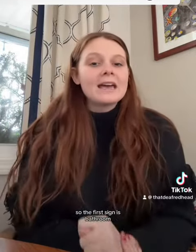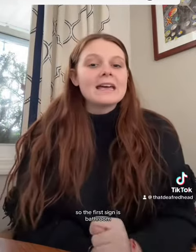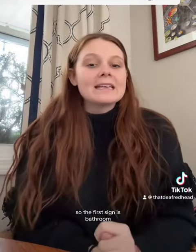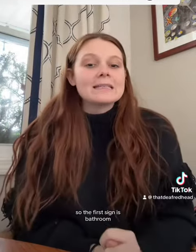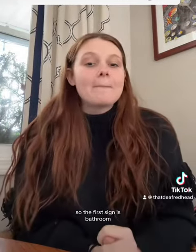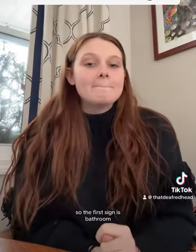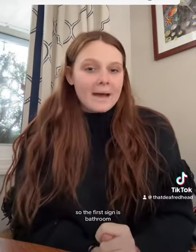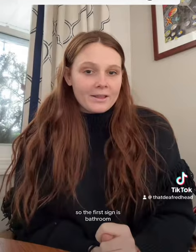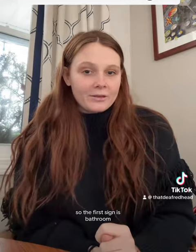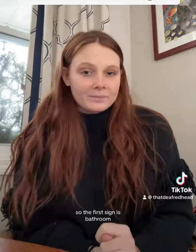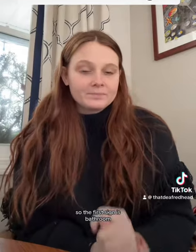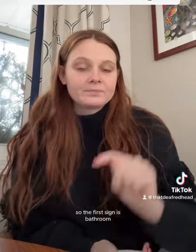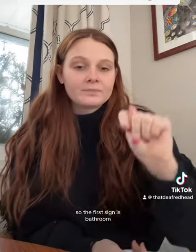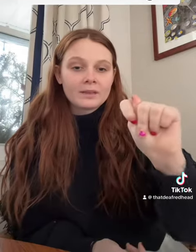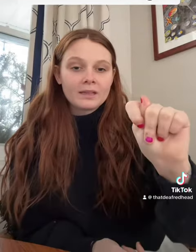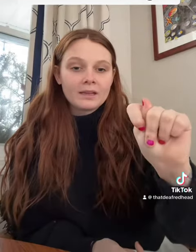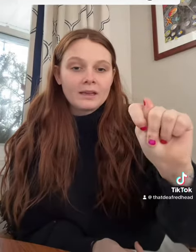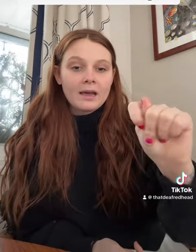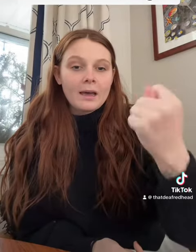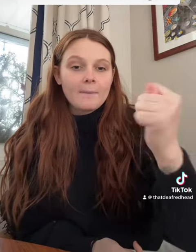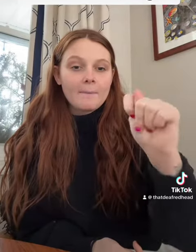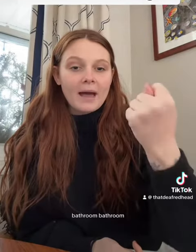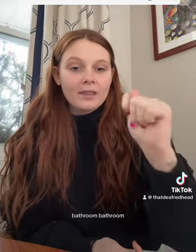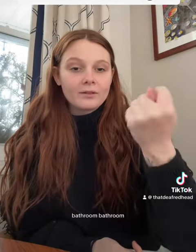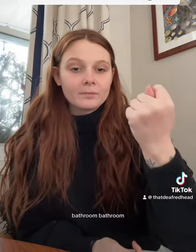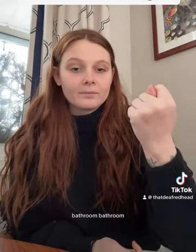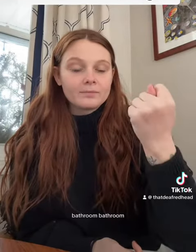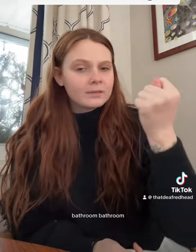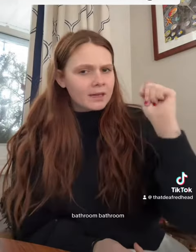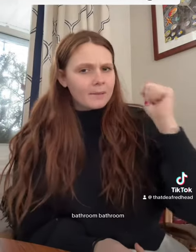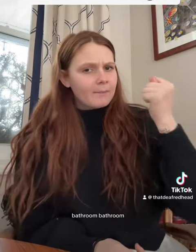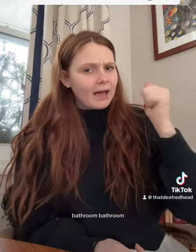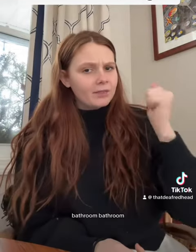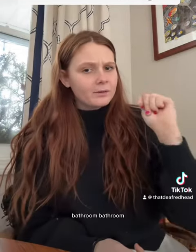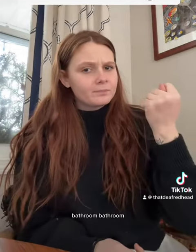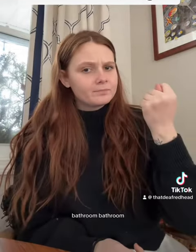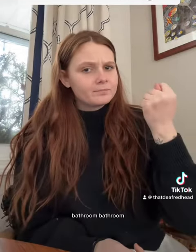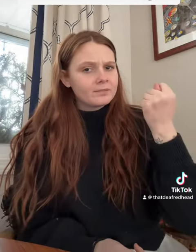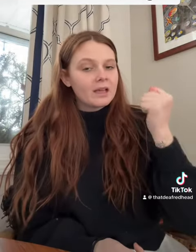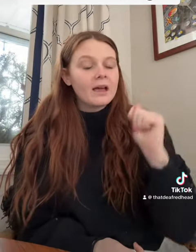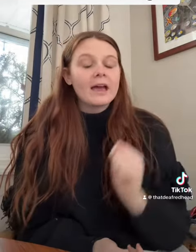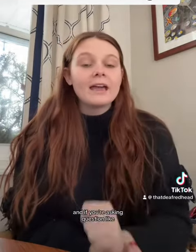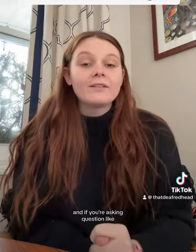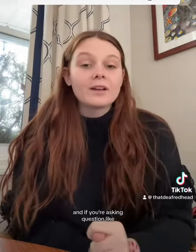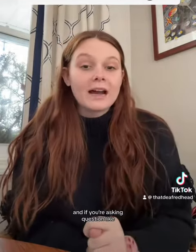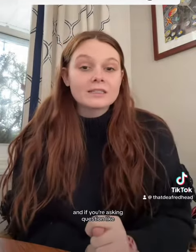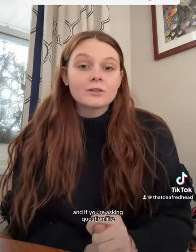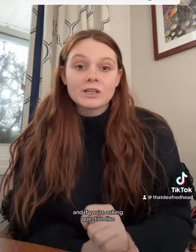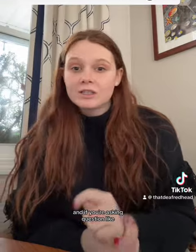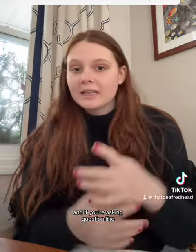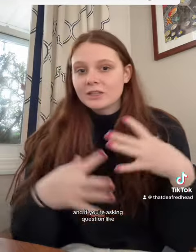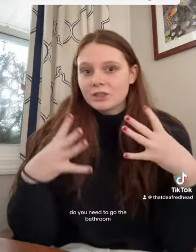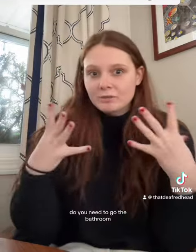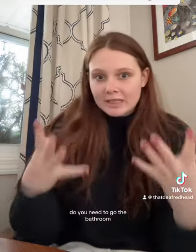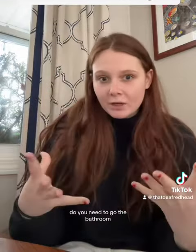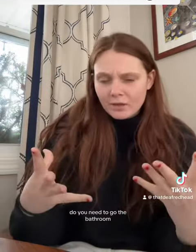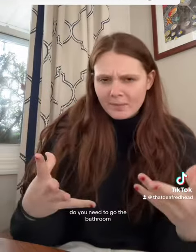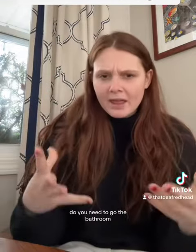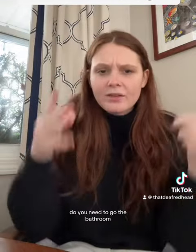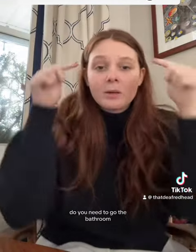is bathroom. Bathroom. Bathroom. And if you're asking a question like, do you need to go to the bathroom?